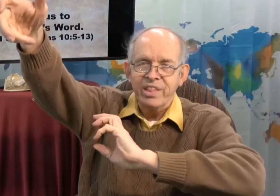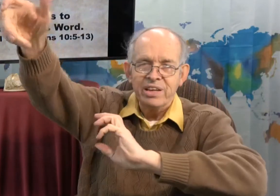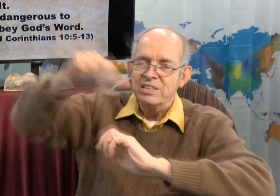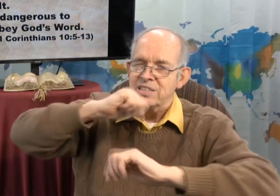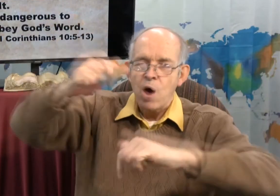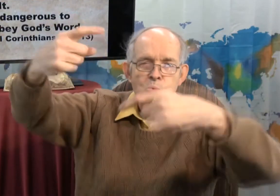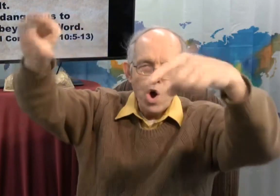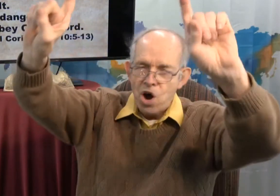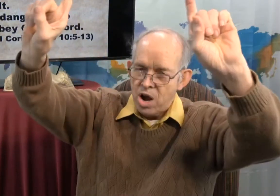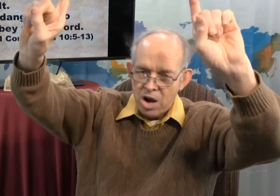the